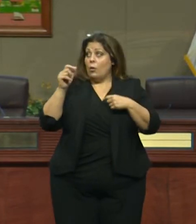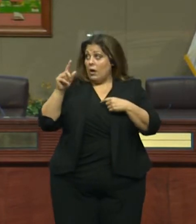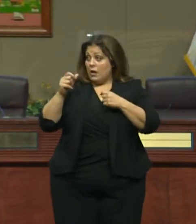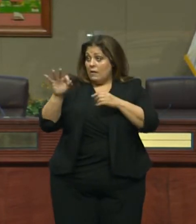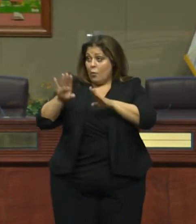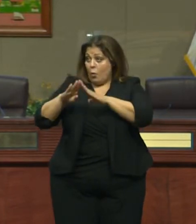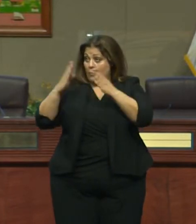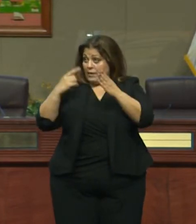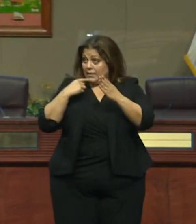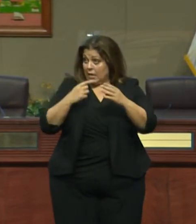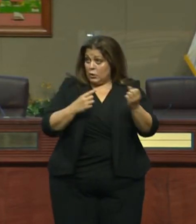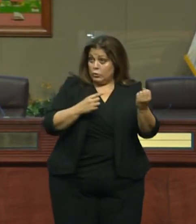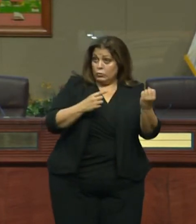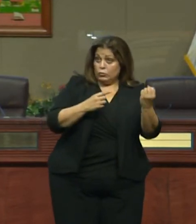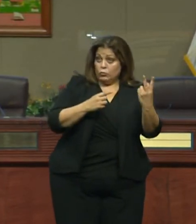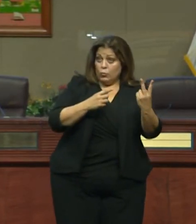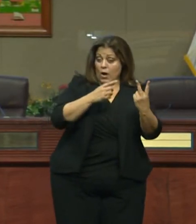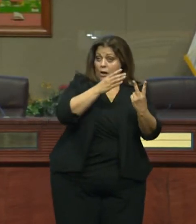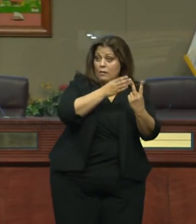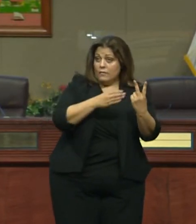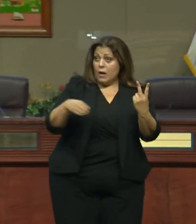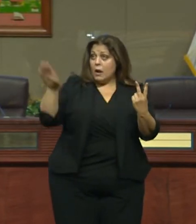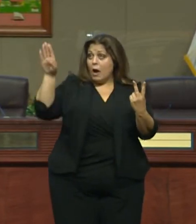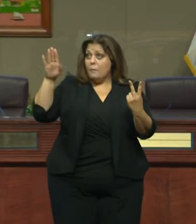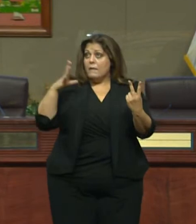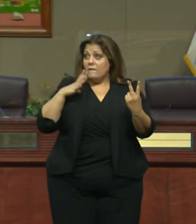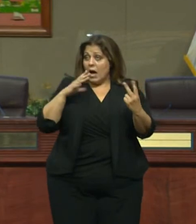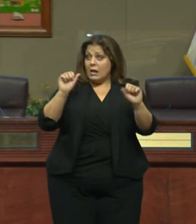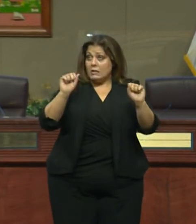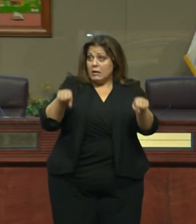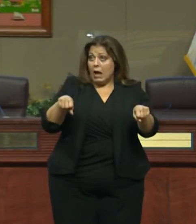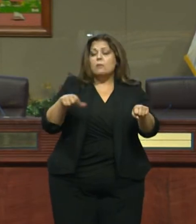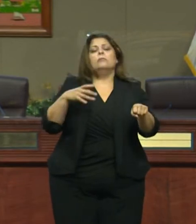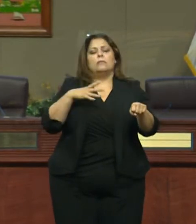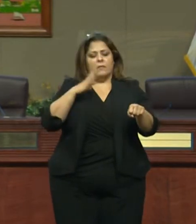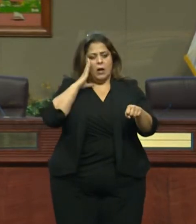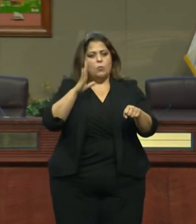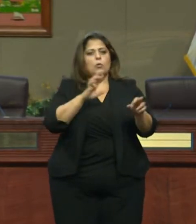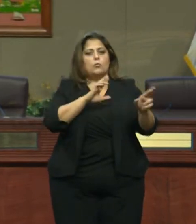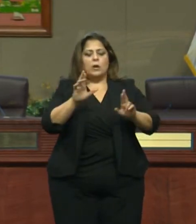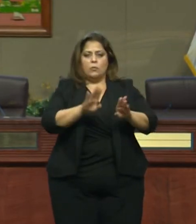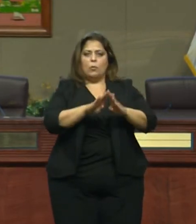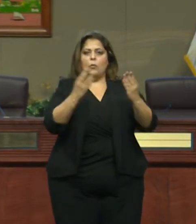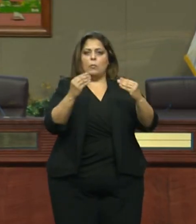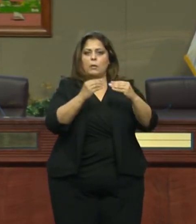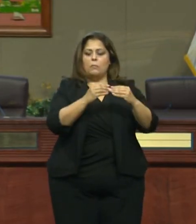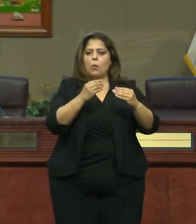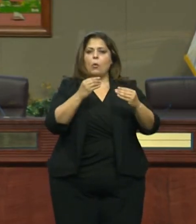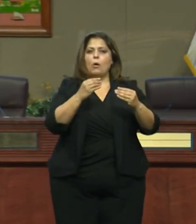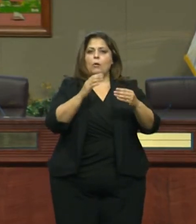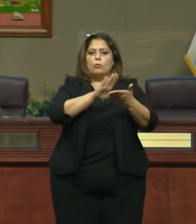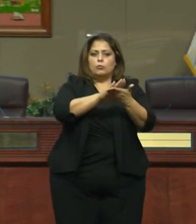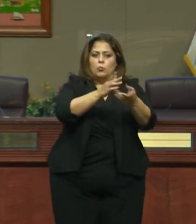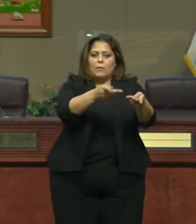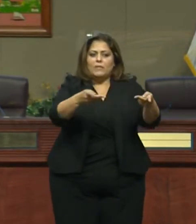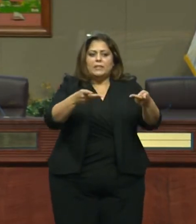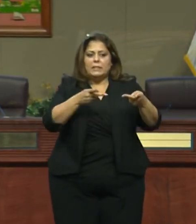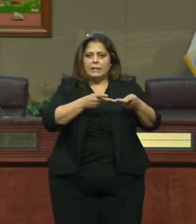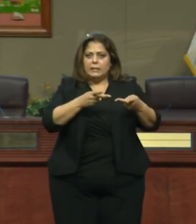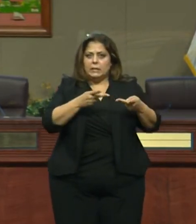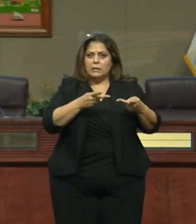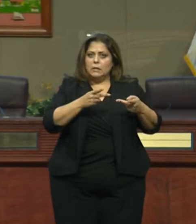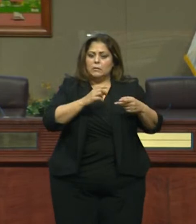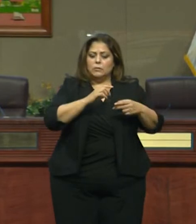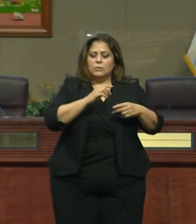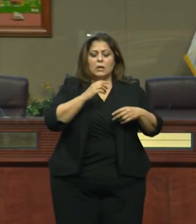we're certainly willing to open up our school facilities to help ensure that not just